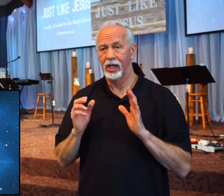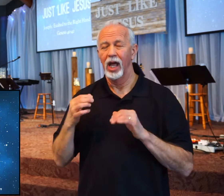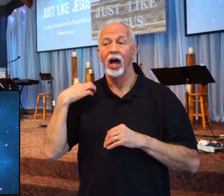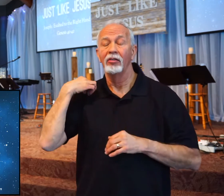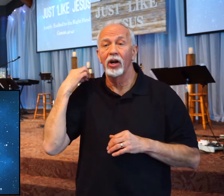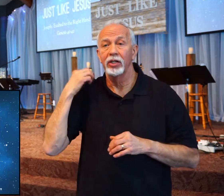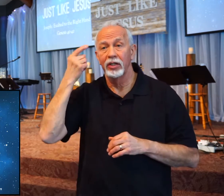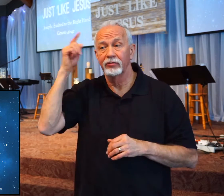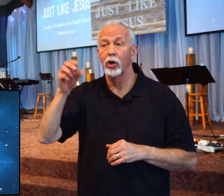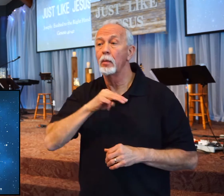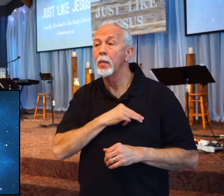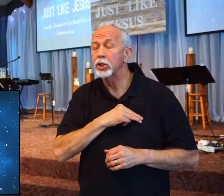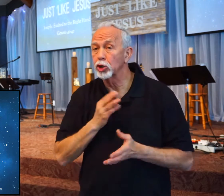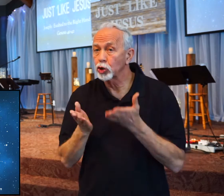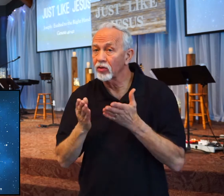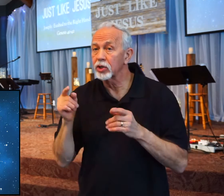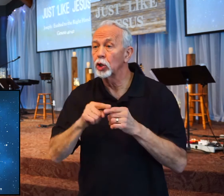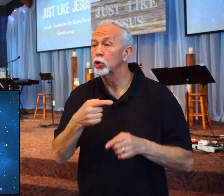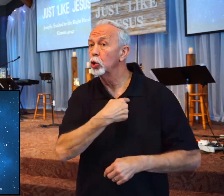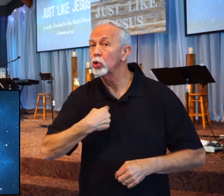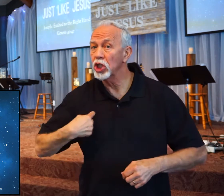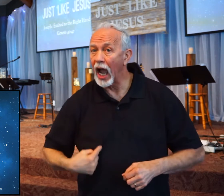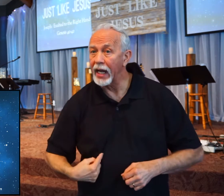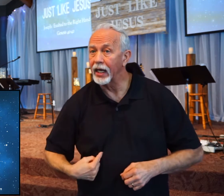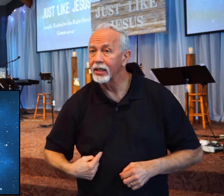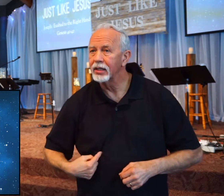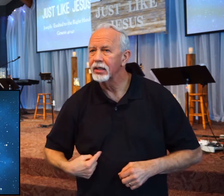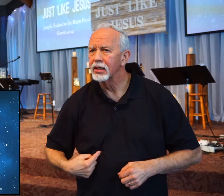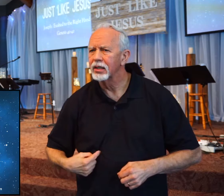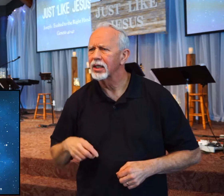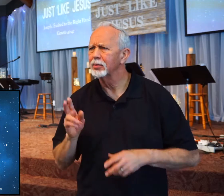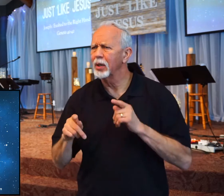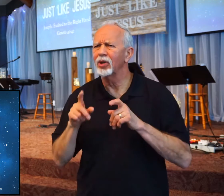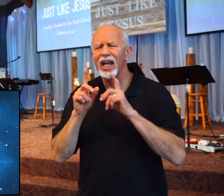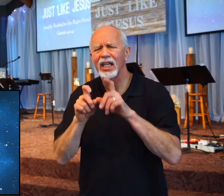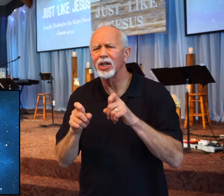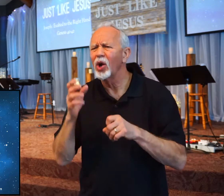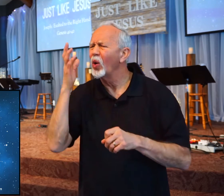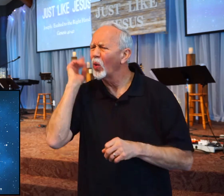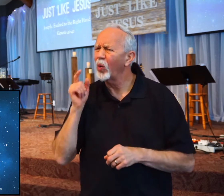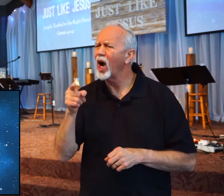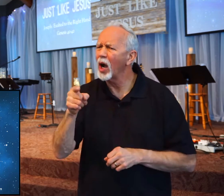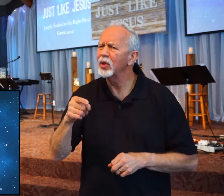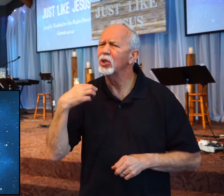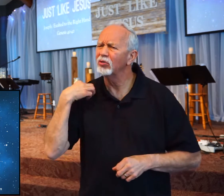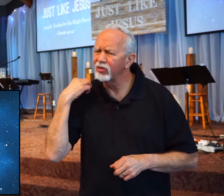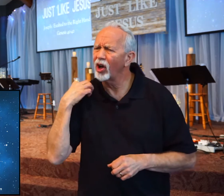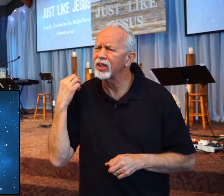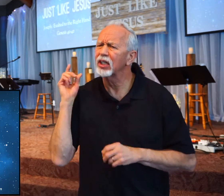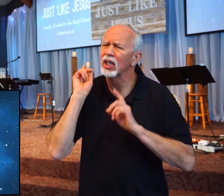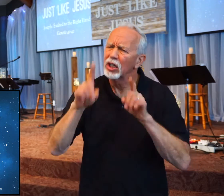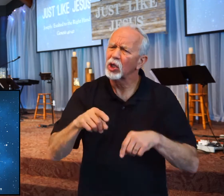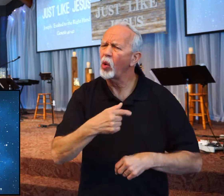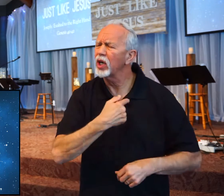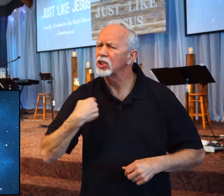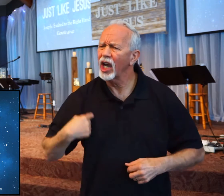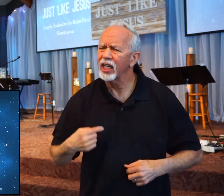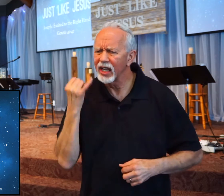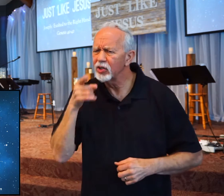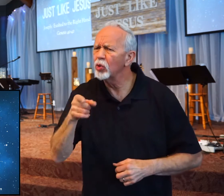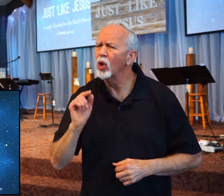volunteered for missionary service in China. And he was often asked by others, why would you go to China